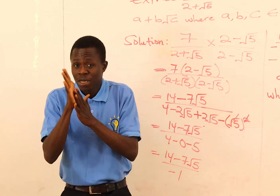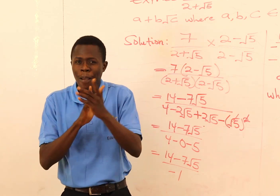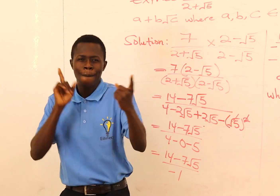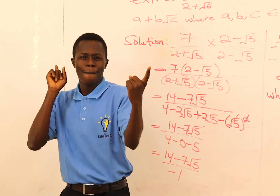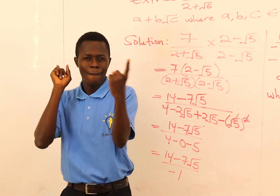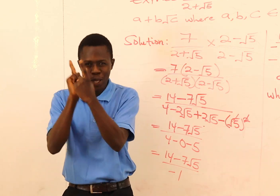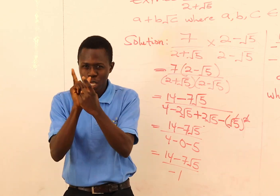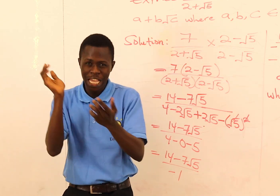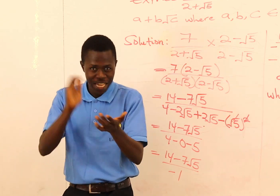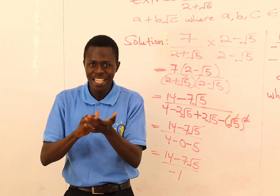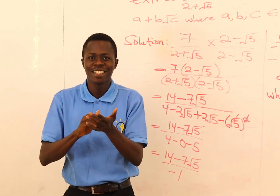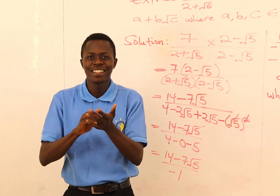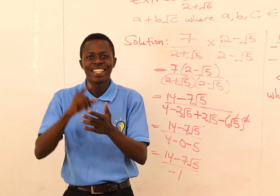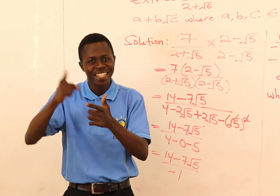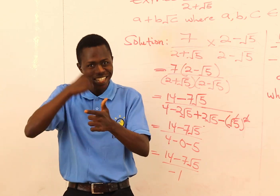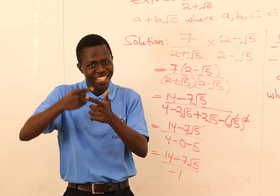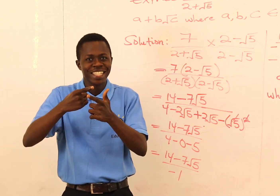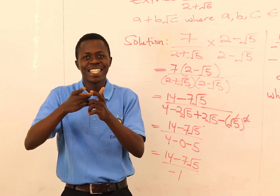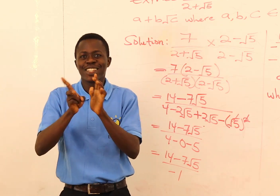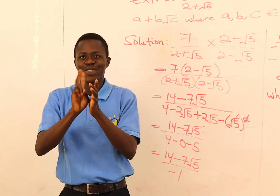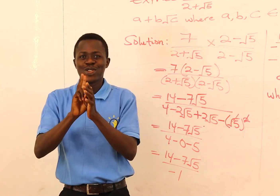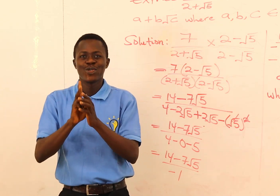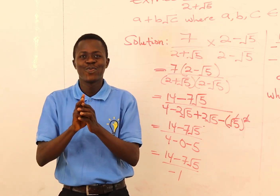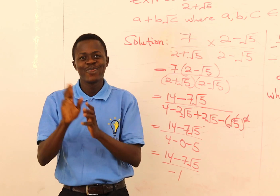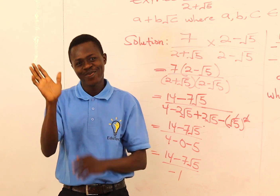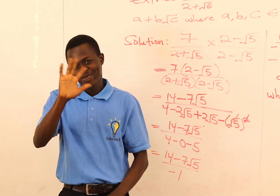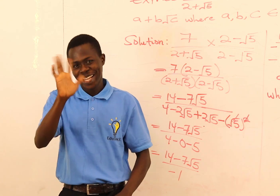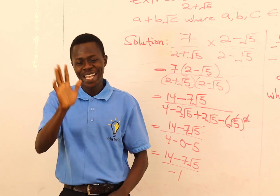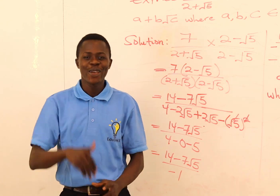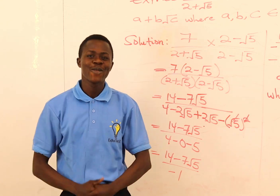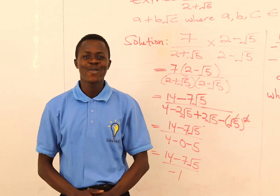well. I wish to meet you in our next class again. Bye.